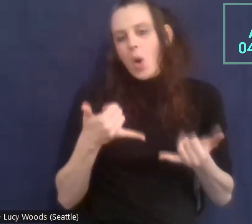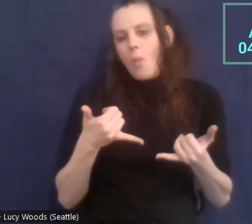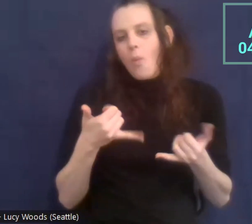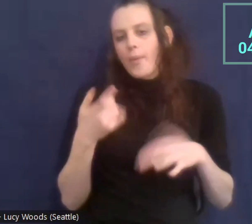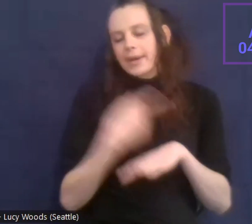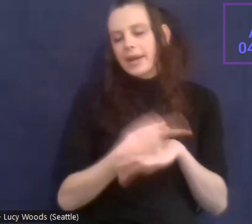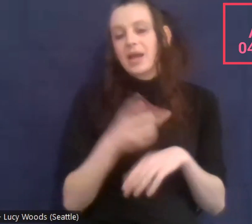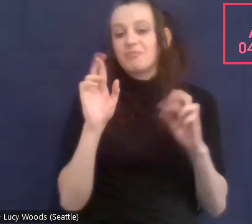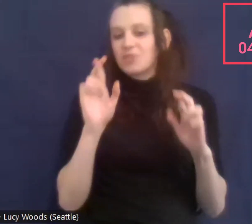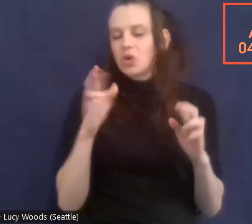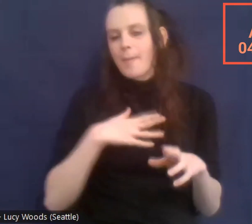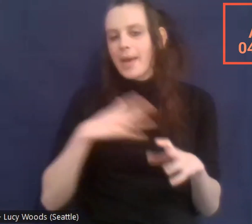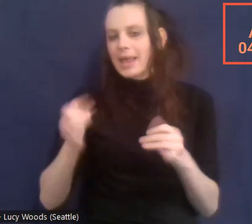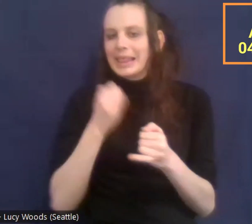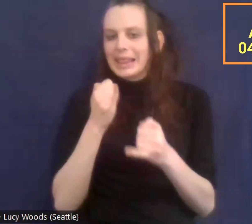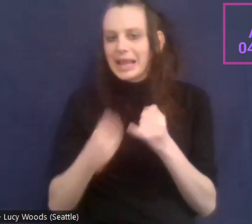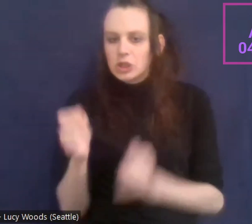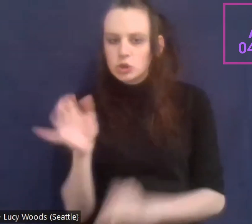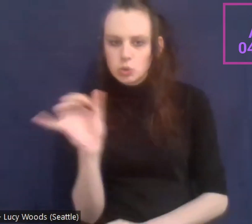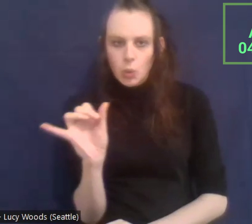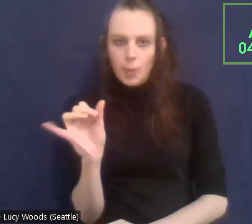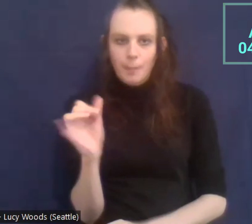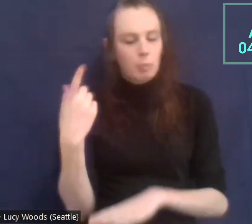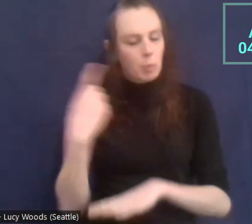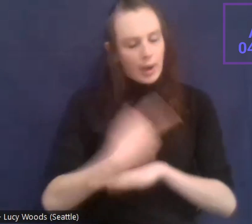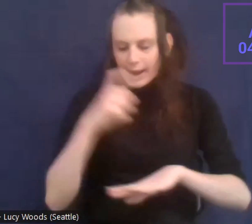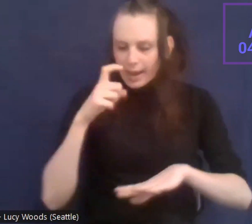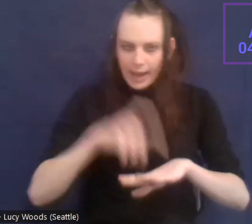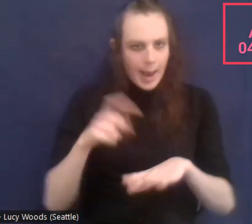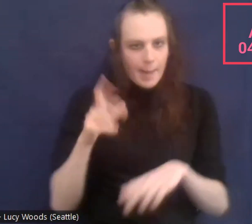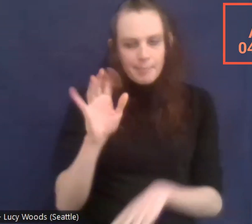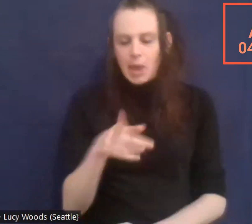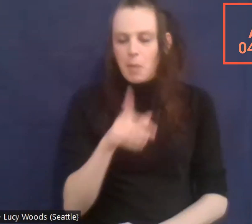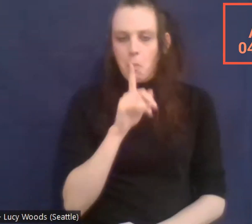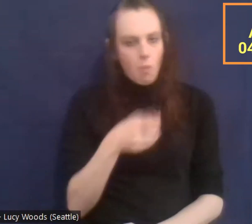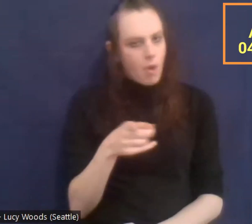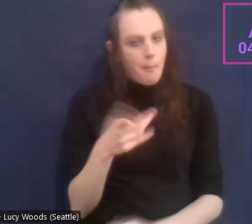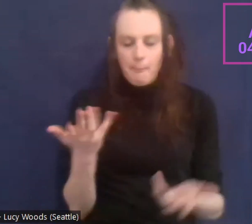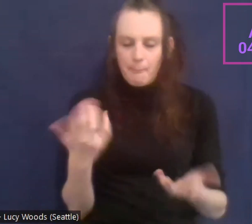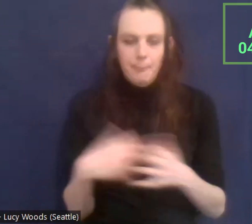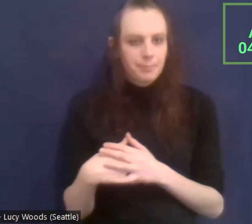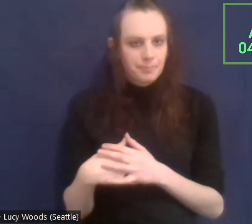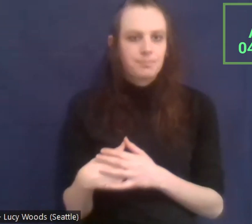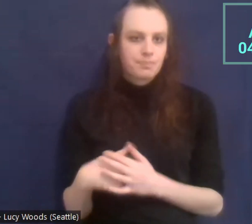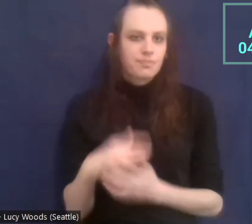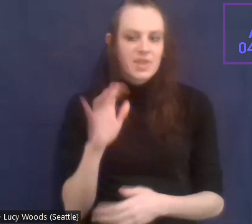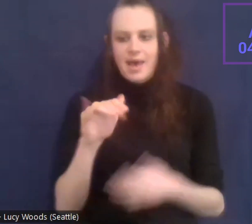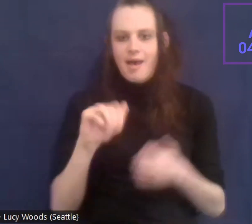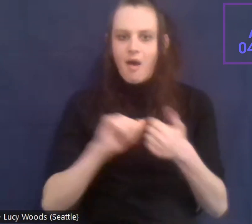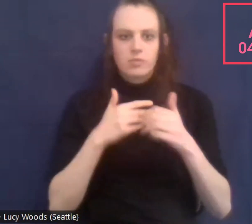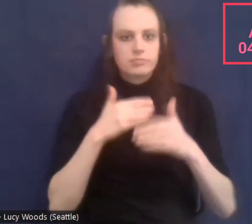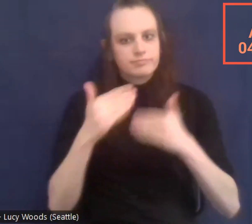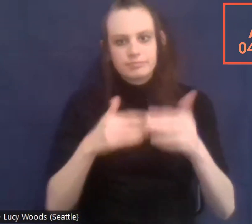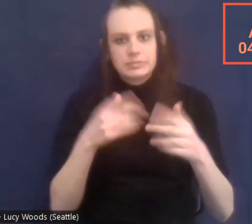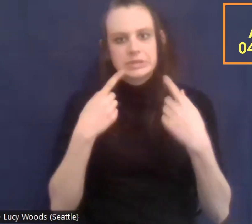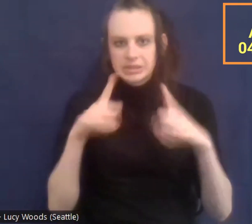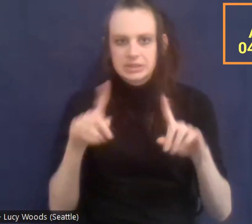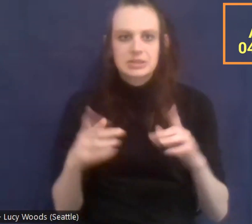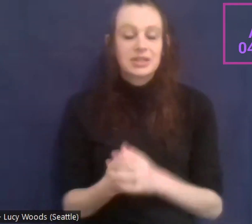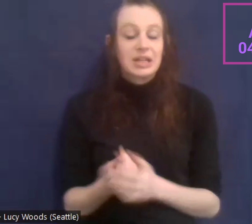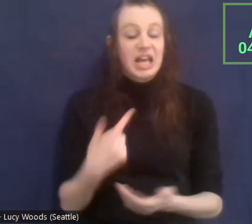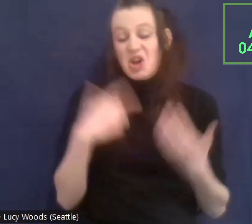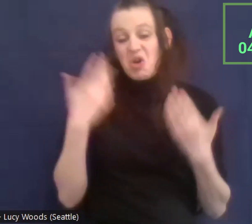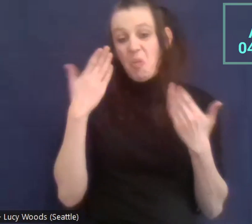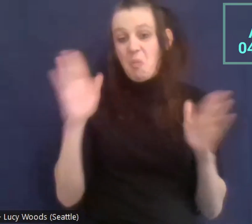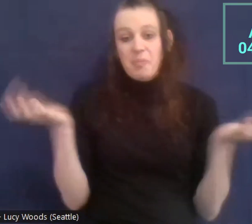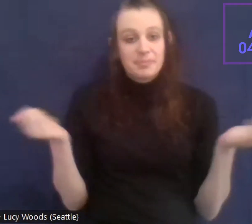Um, but I do this a day at a time, just because that's the reality of this stuff. I don't know. I don't know.